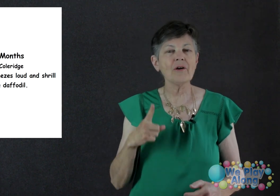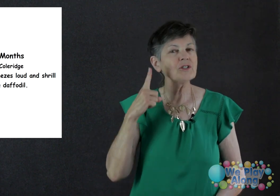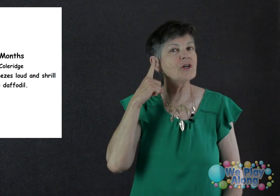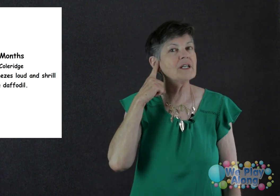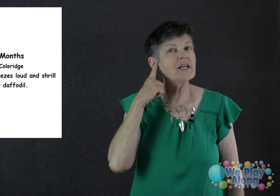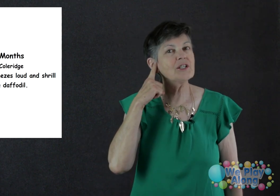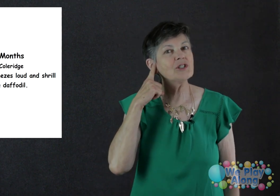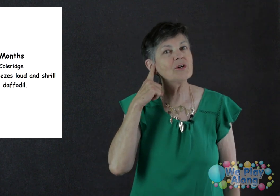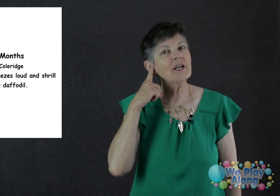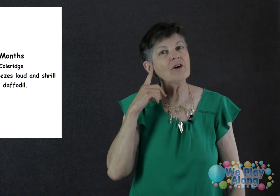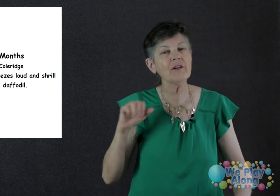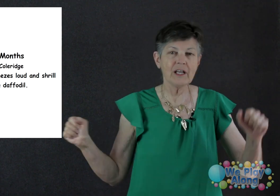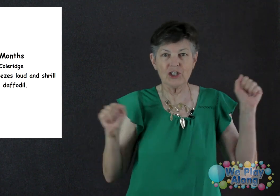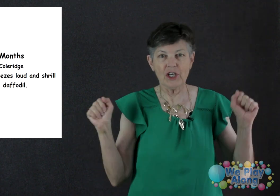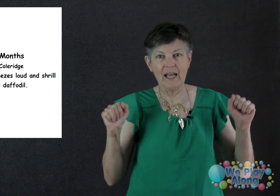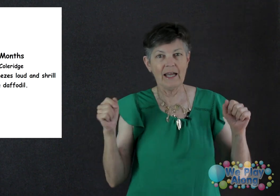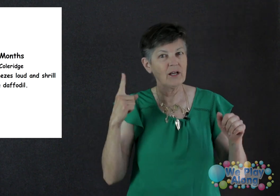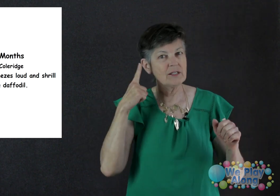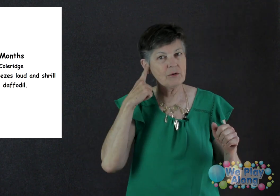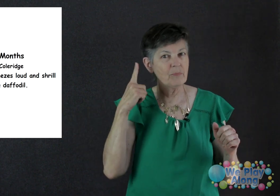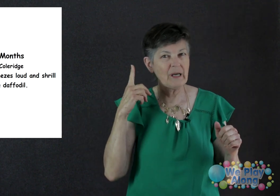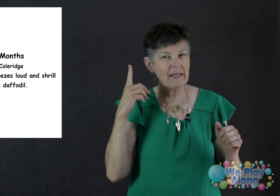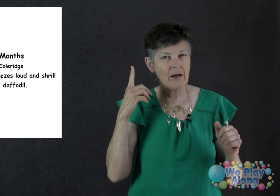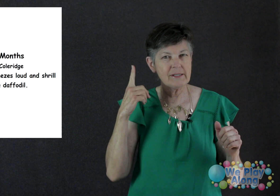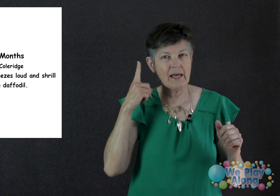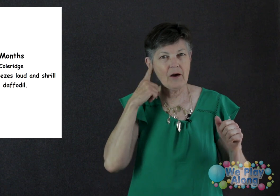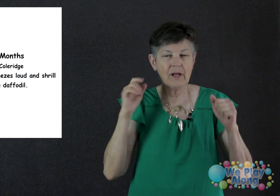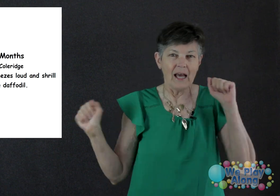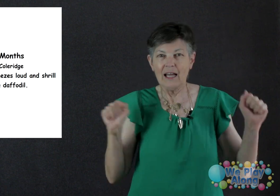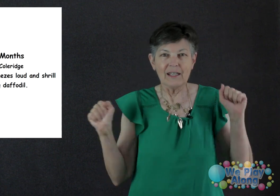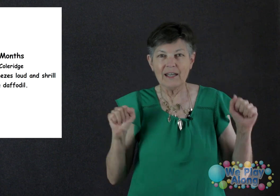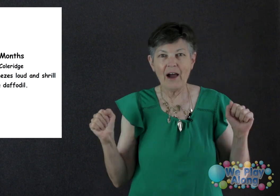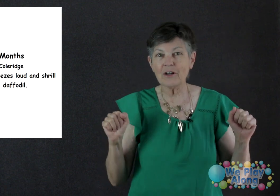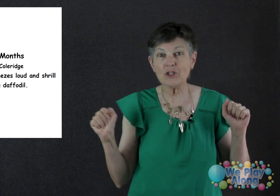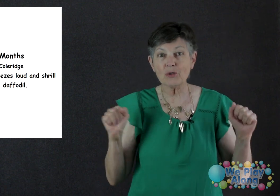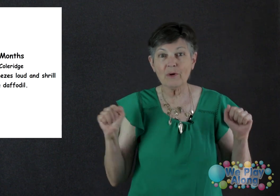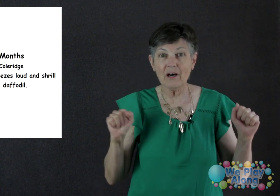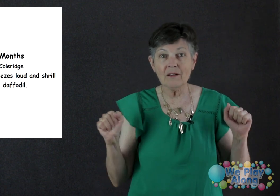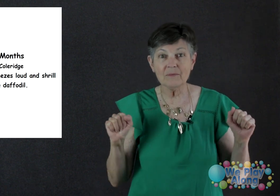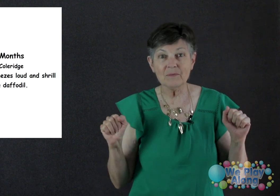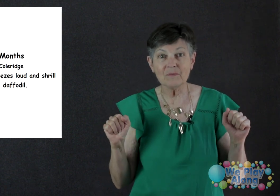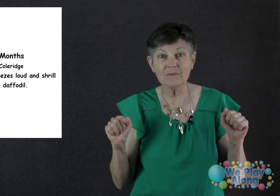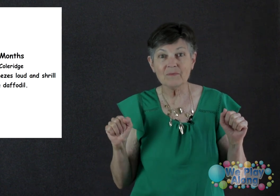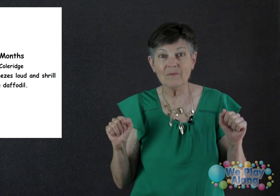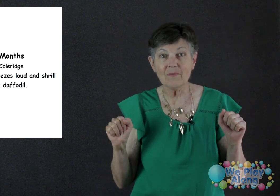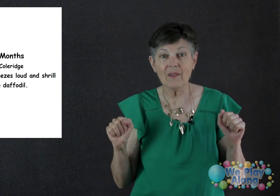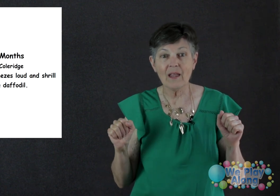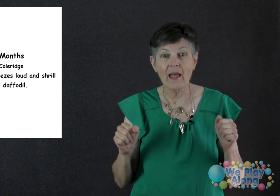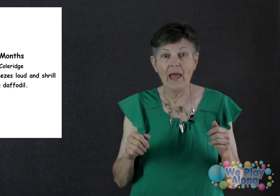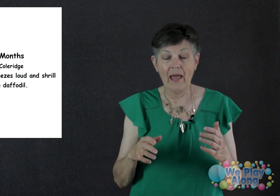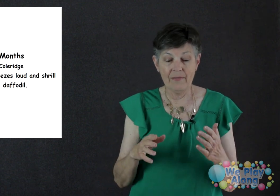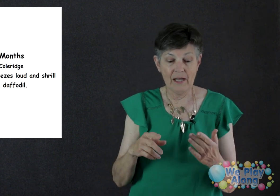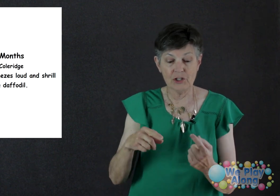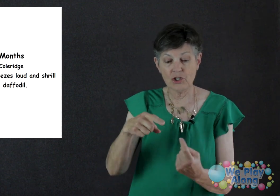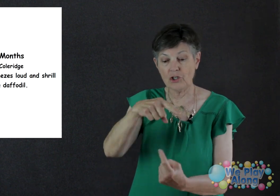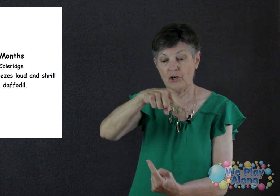So you're going to touch your ear and then shake like it's a big loud sound. Loud and shrill, and then